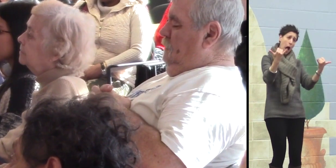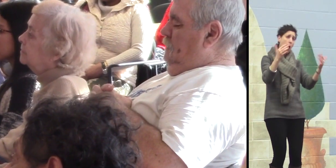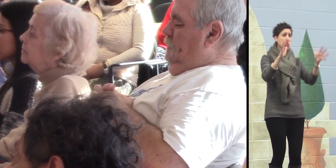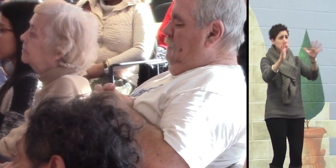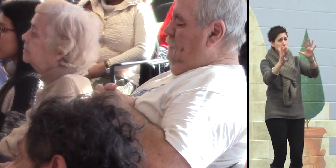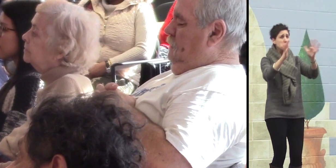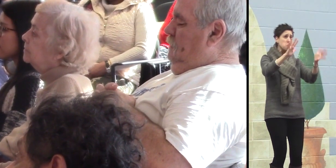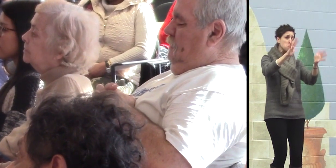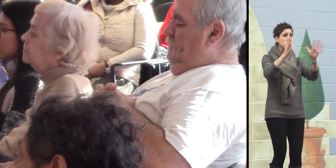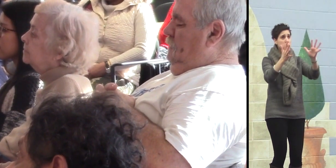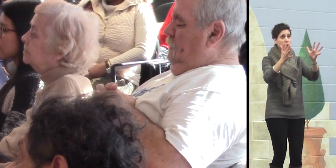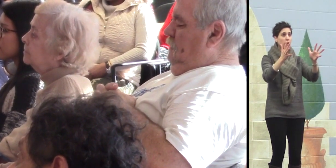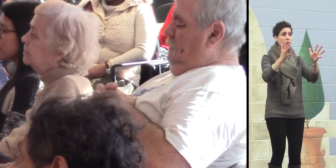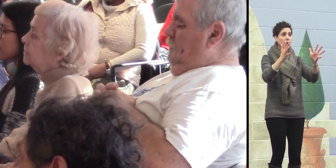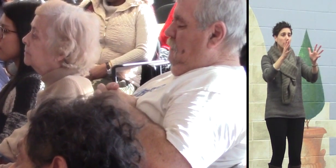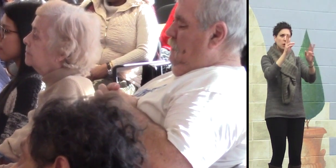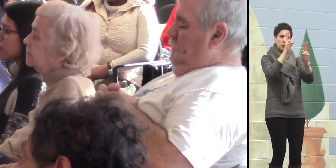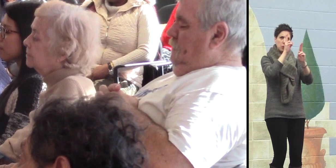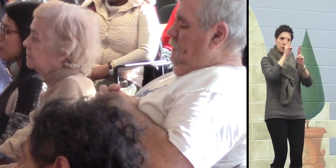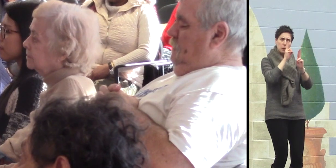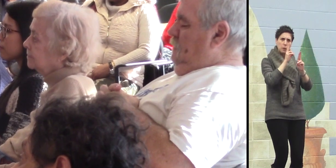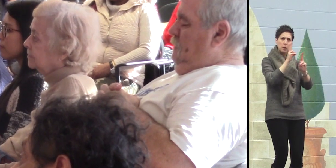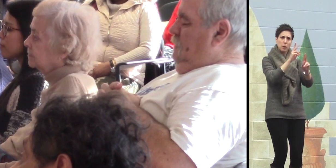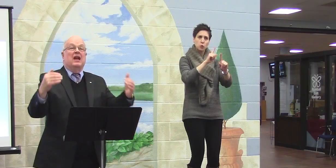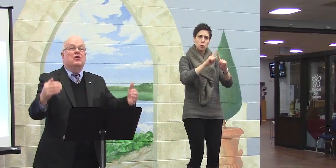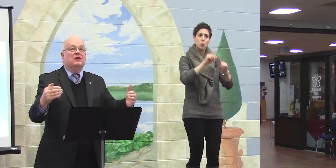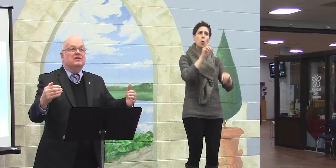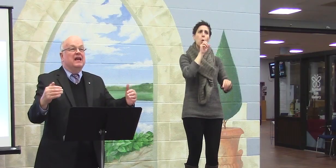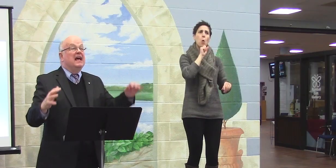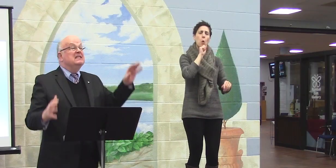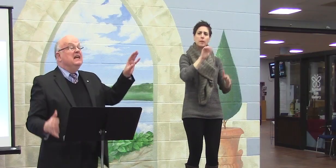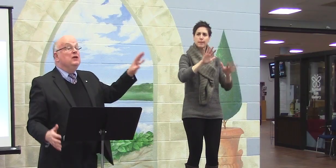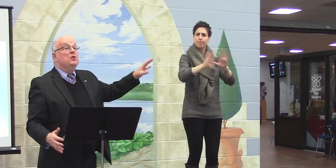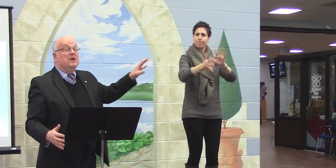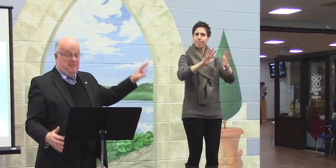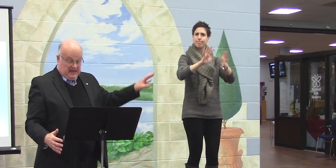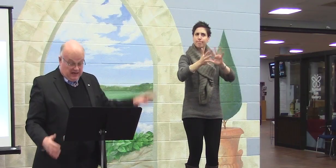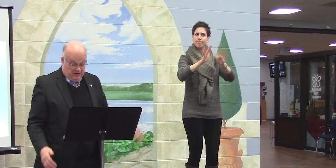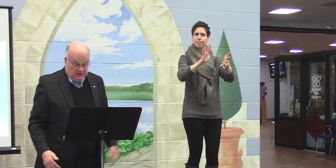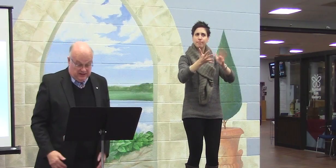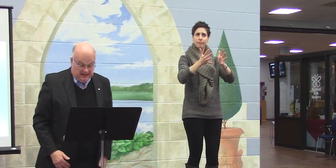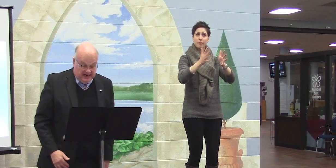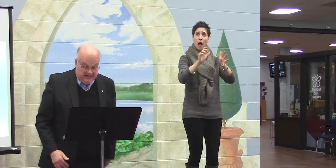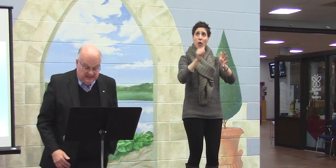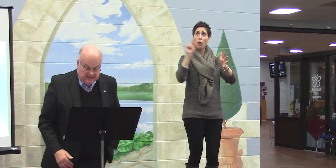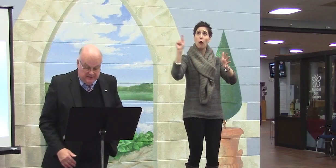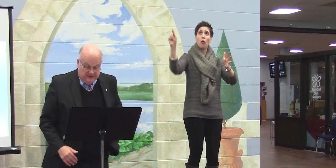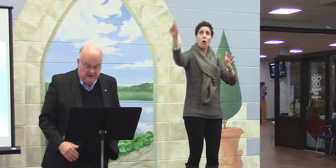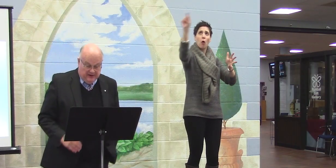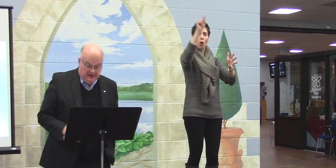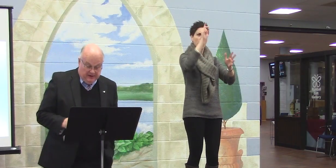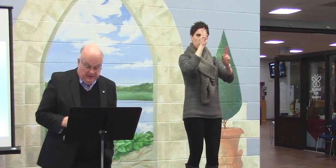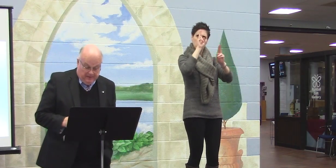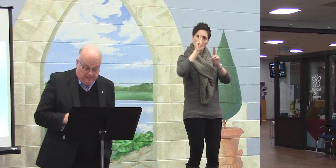now, give the same respect to elders as they do in many other societies.